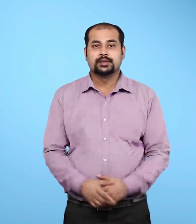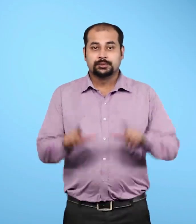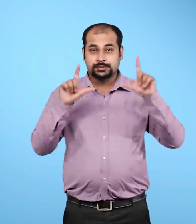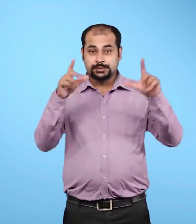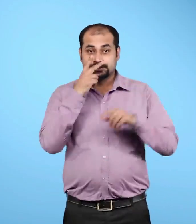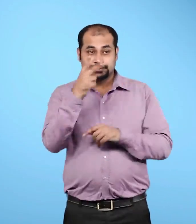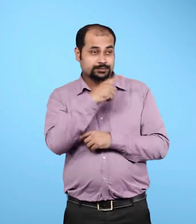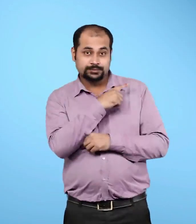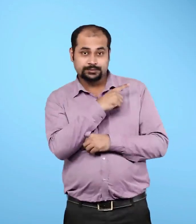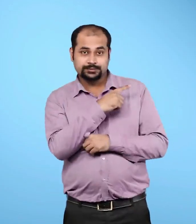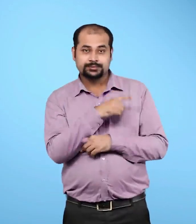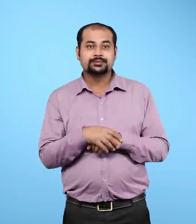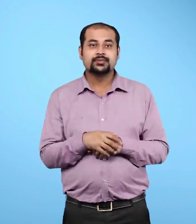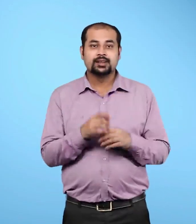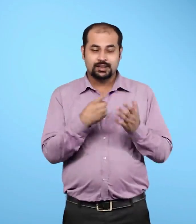Picture shows beads of Razia.